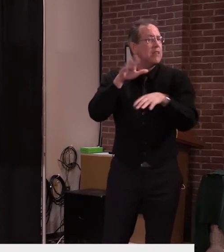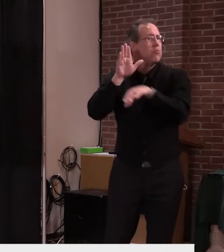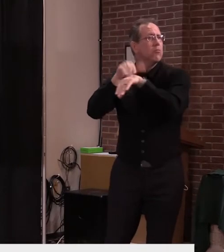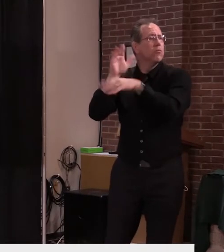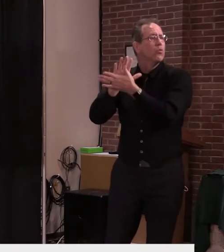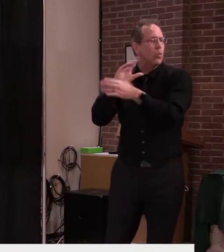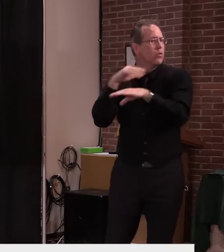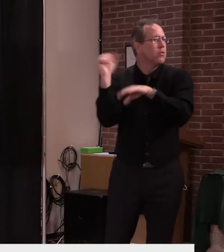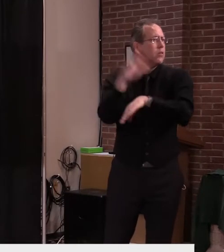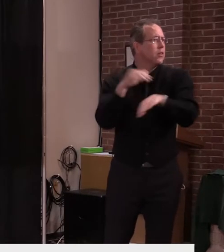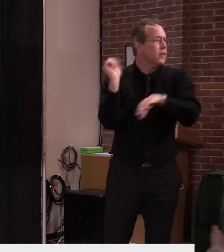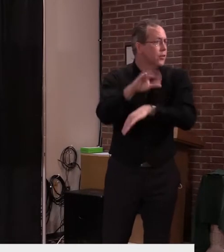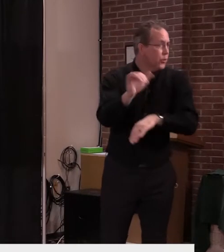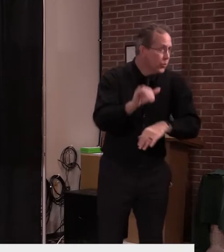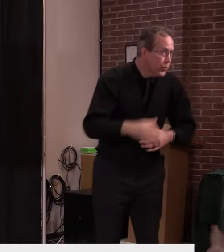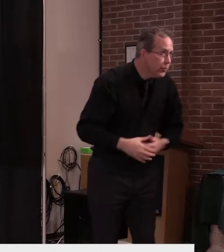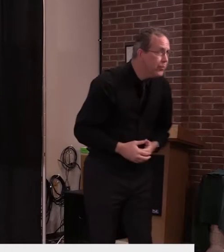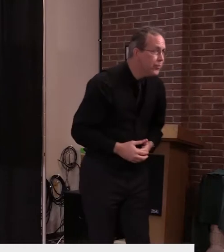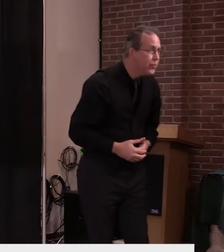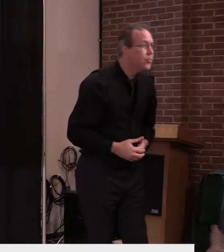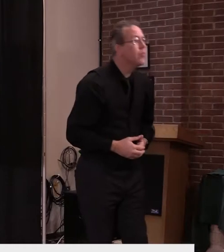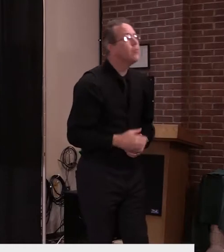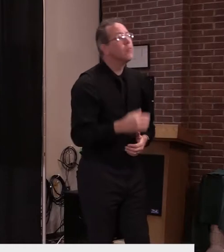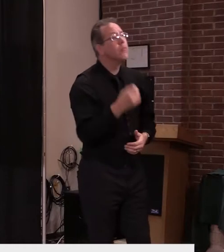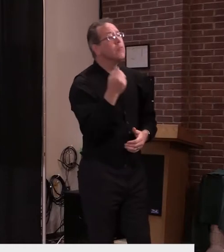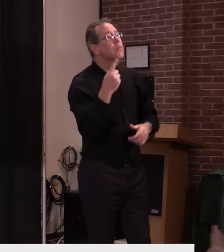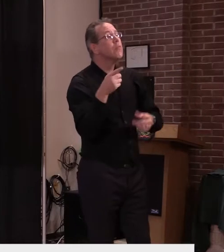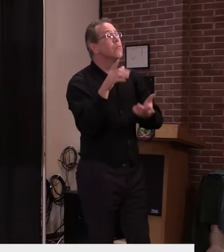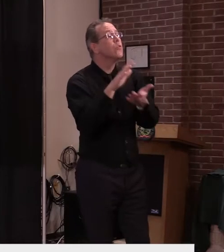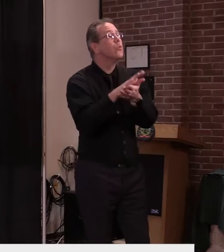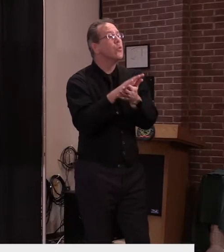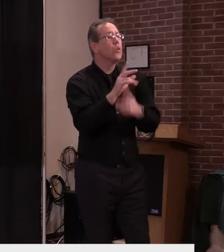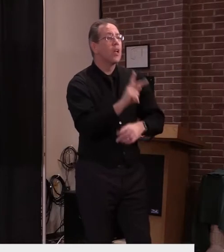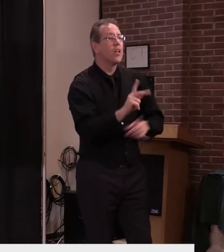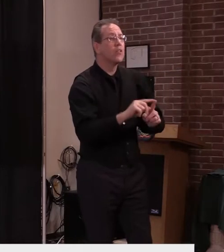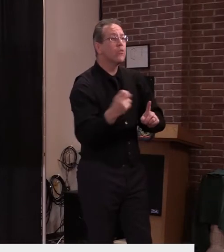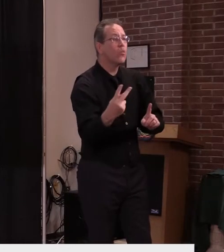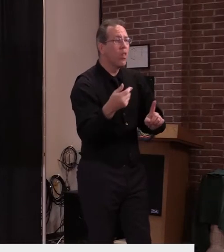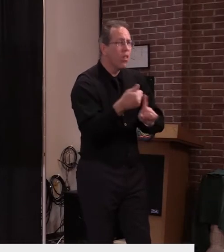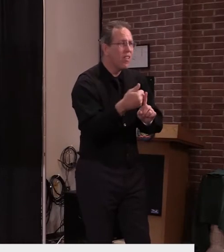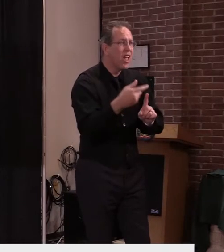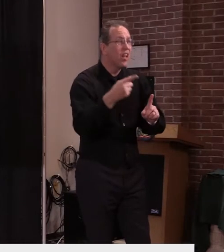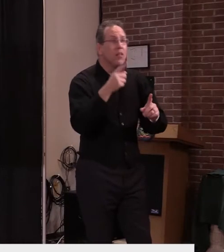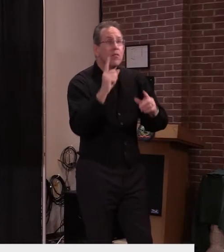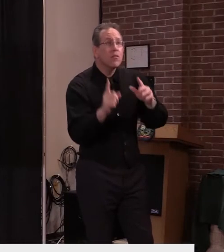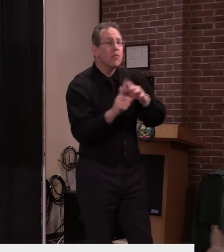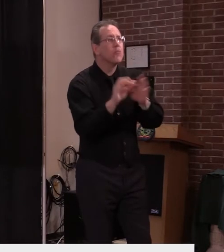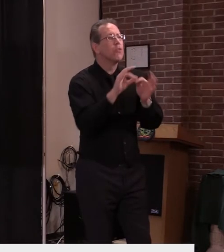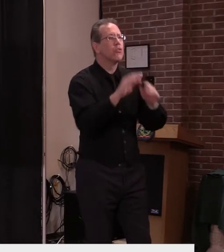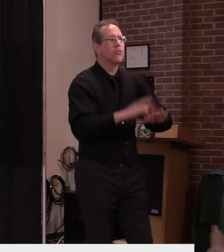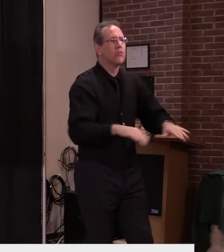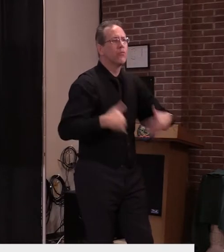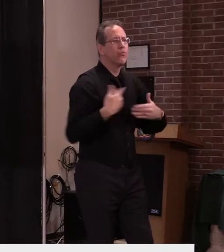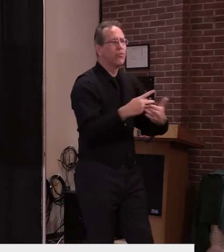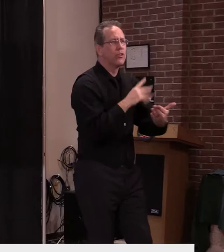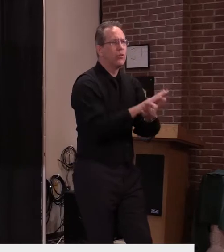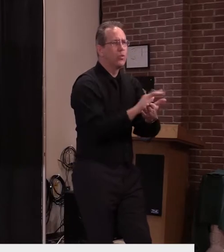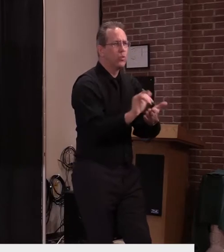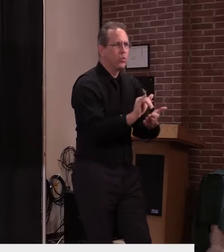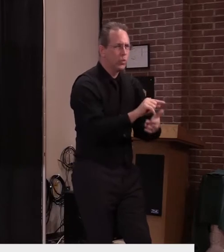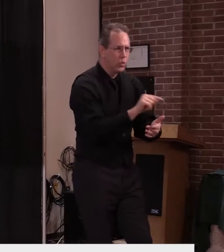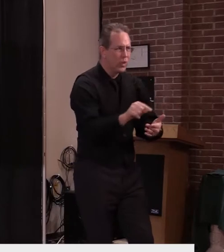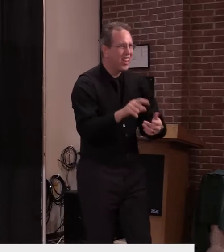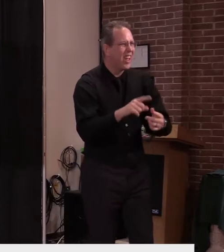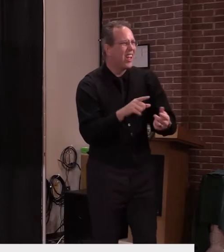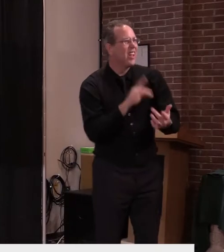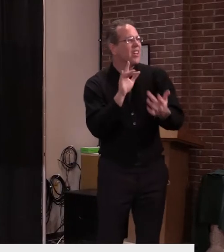now be eligible to implement Test to Stay and can sign up and get their tests through the Department of Children and